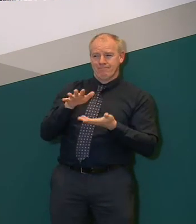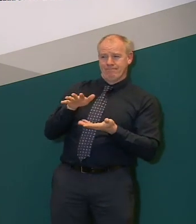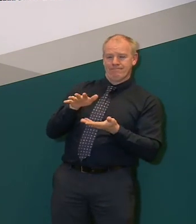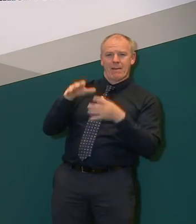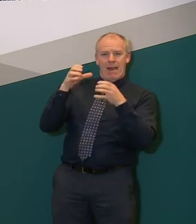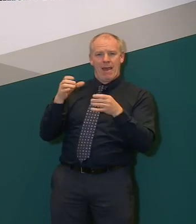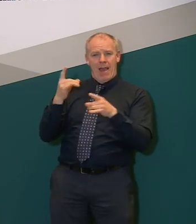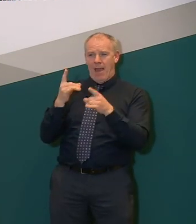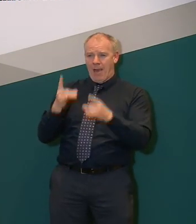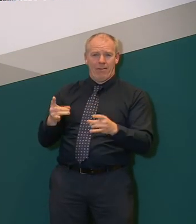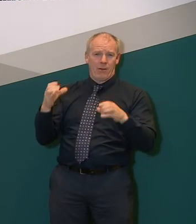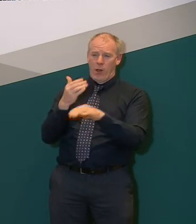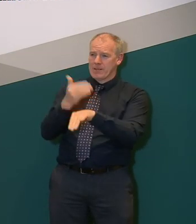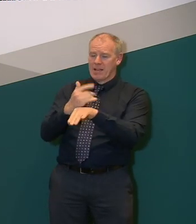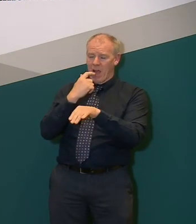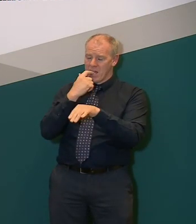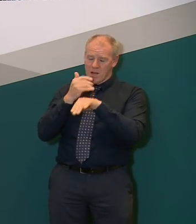workers are doing enormous work